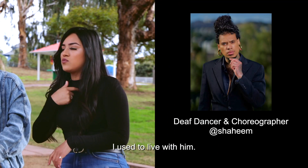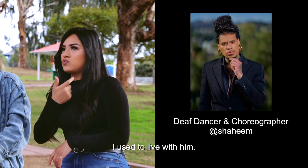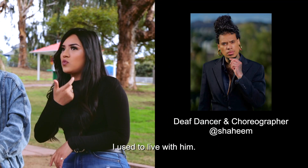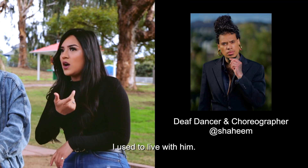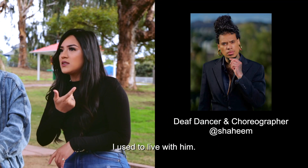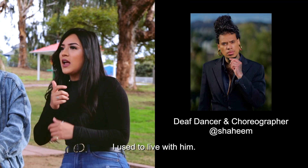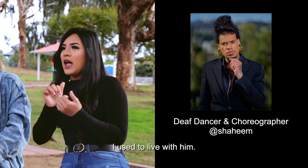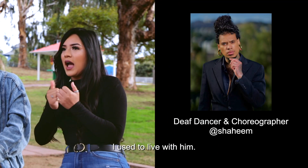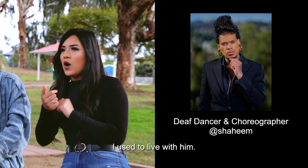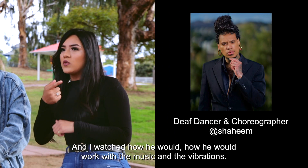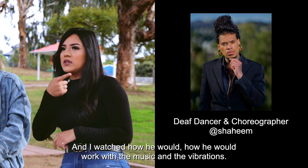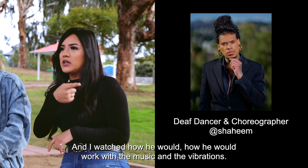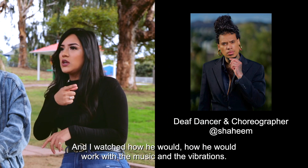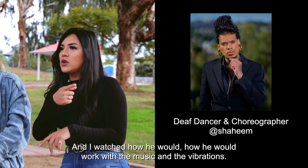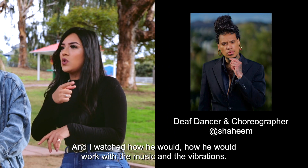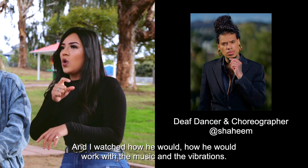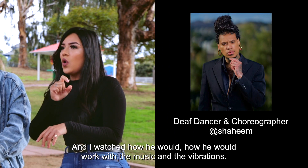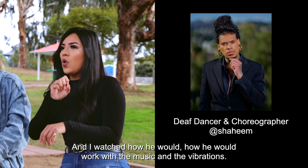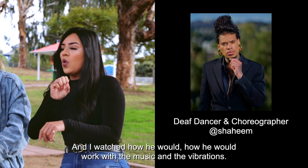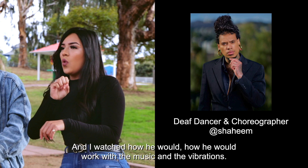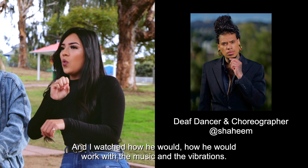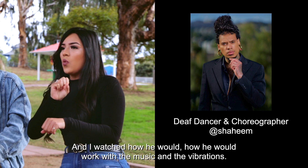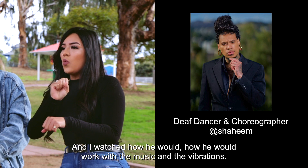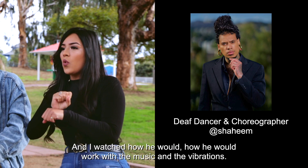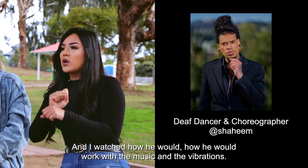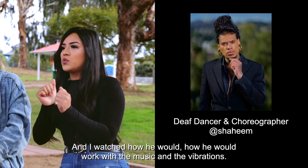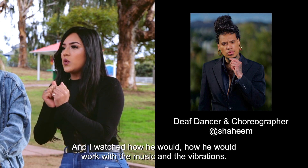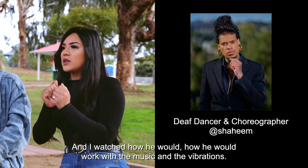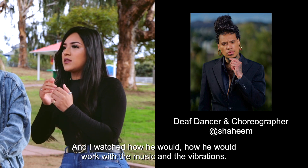I used to live with them, and I watched how he